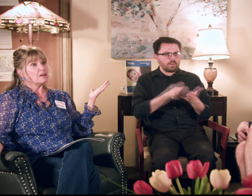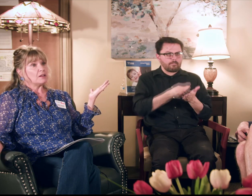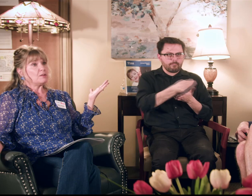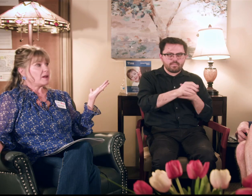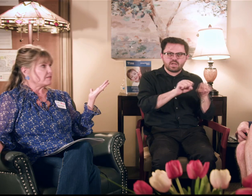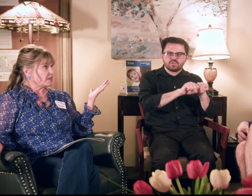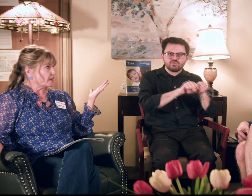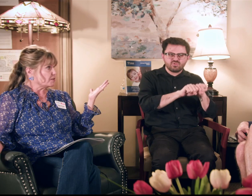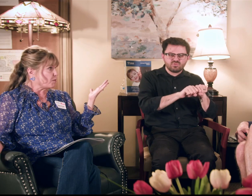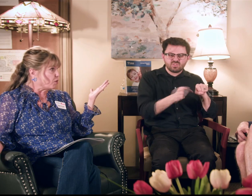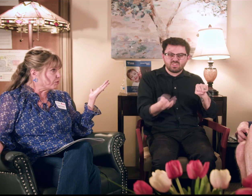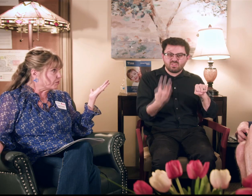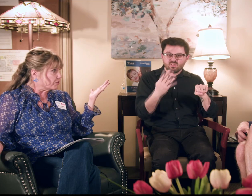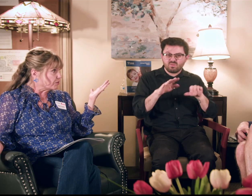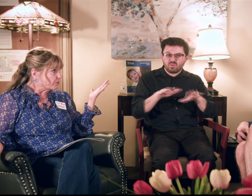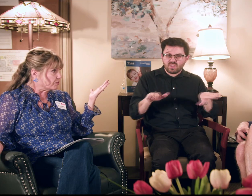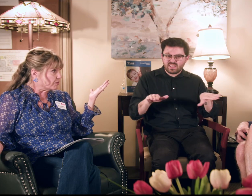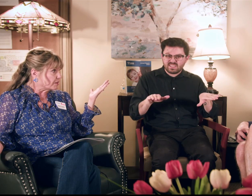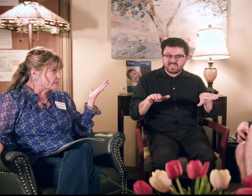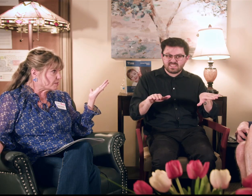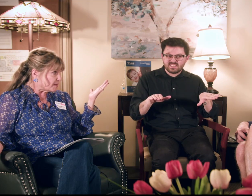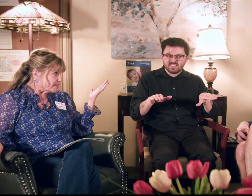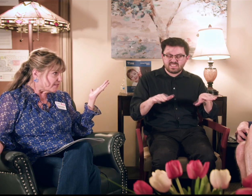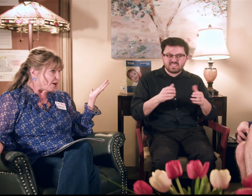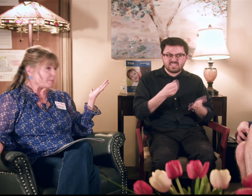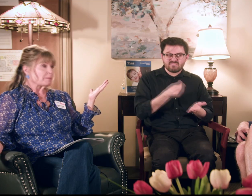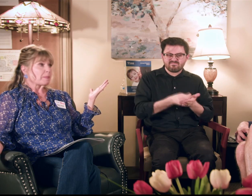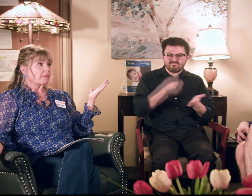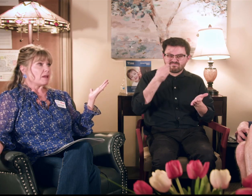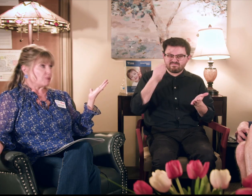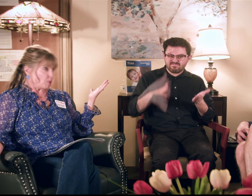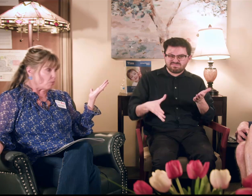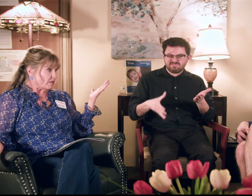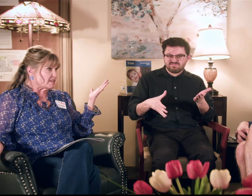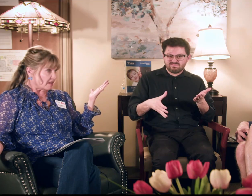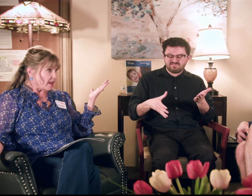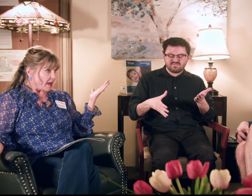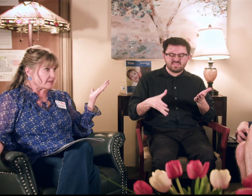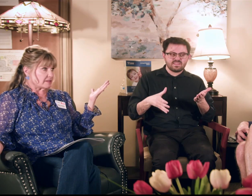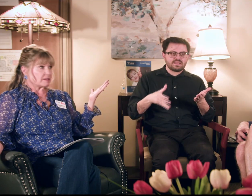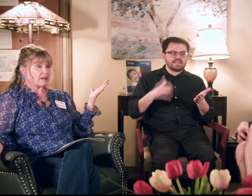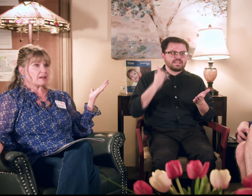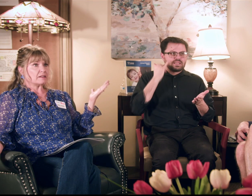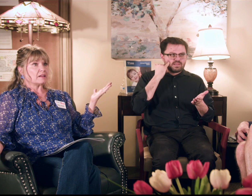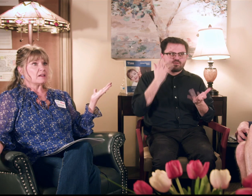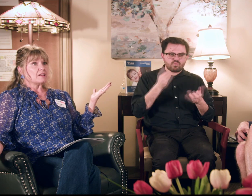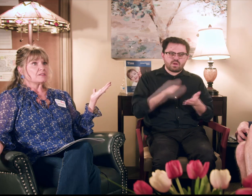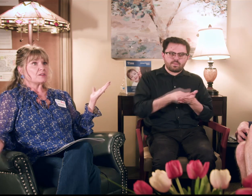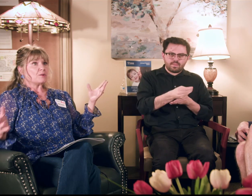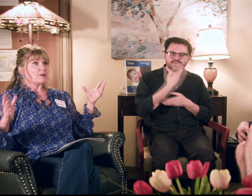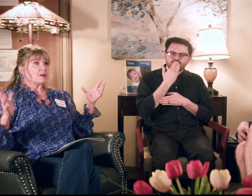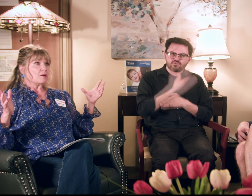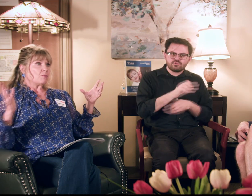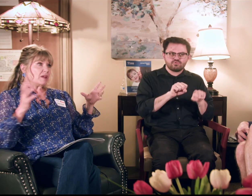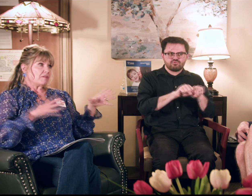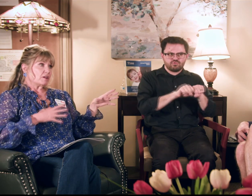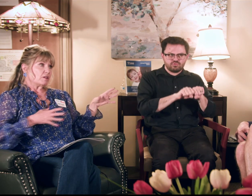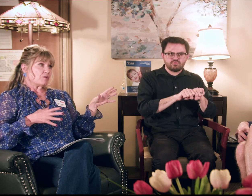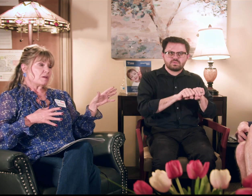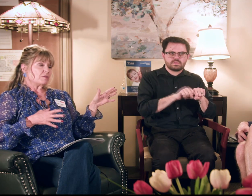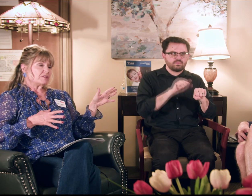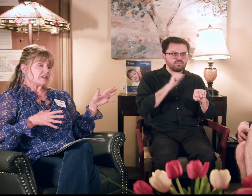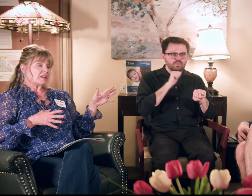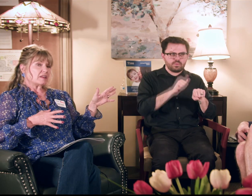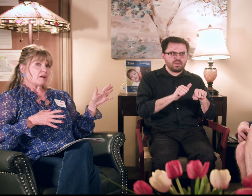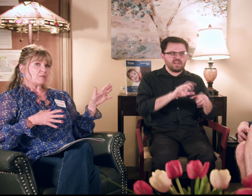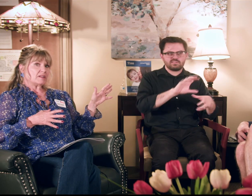kids, you might have to take out a small loan. It's expensive now if you want ones that last. And so we have